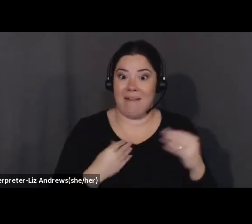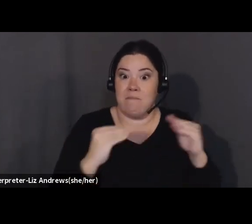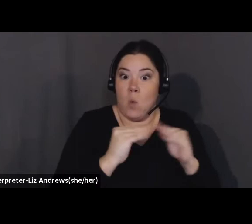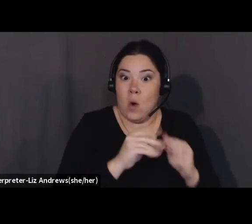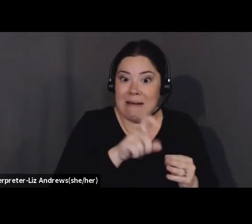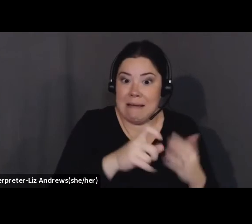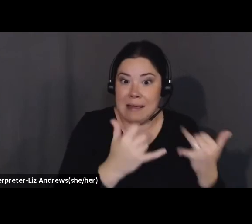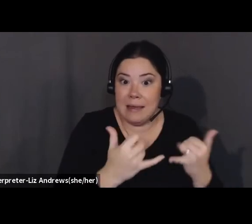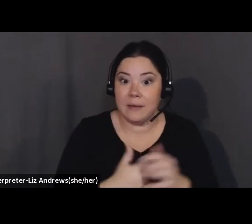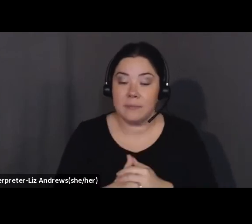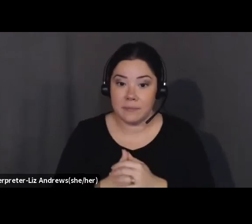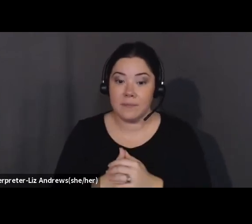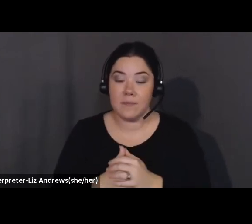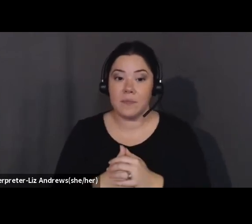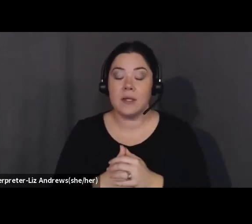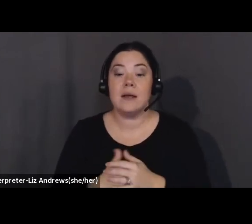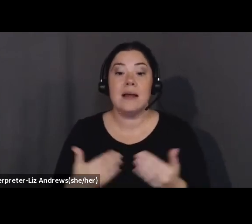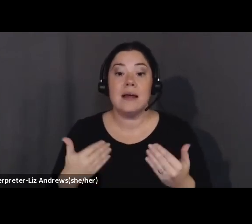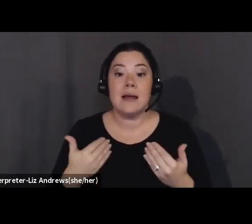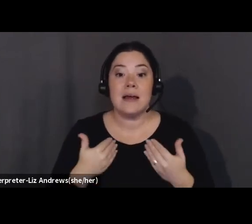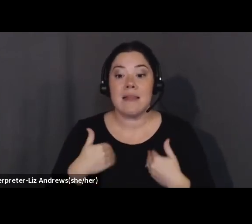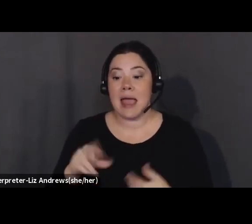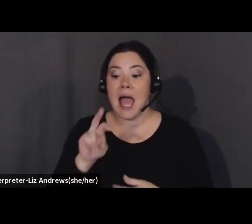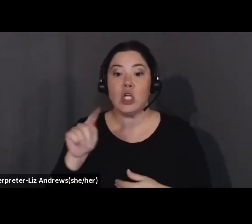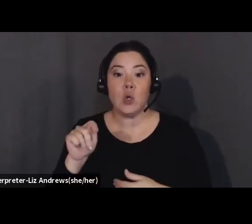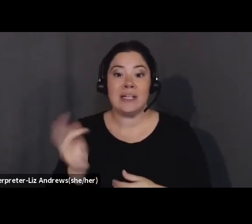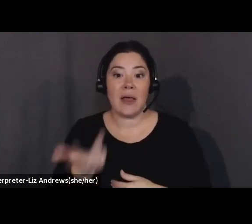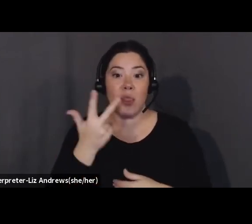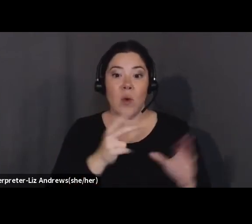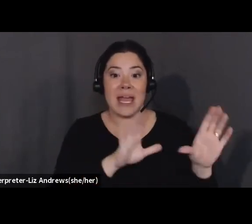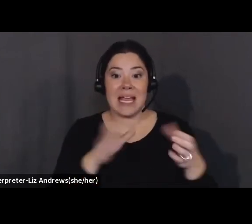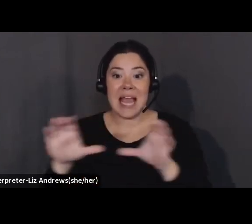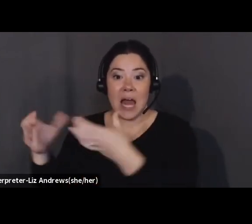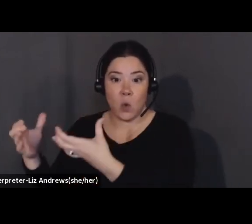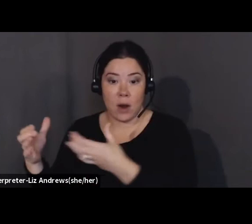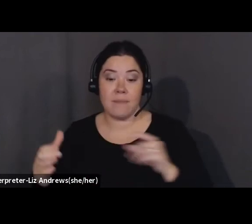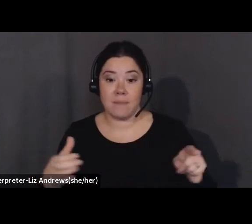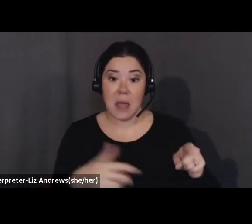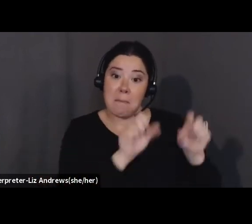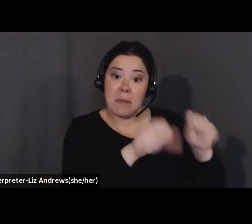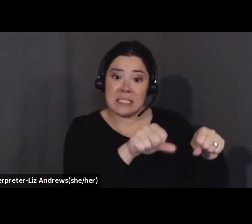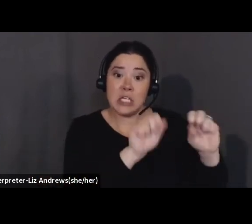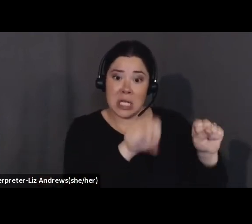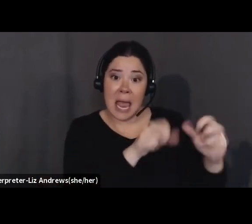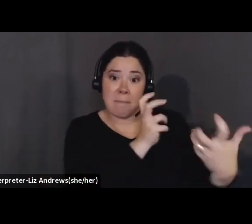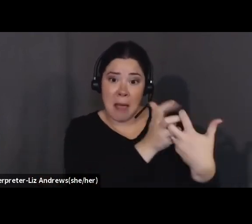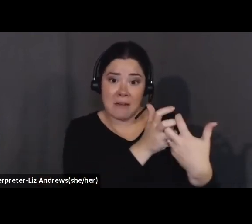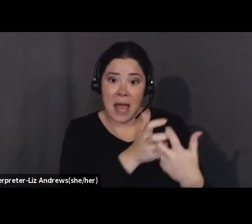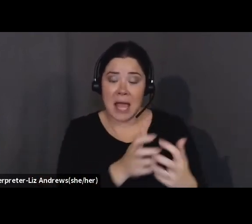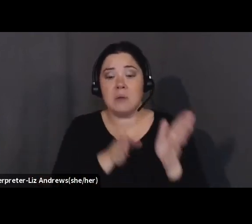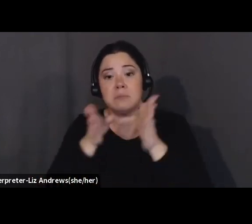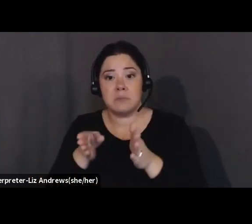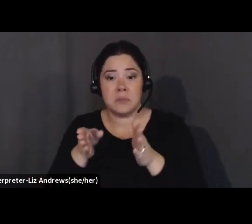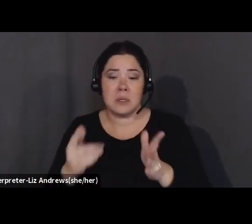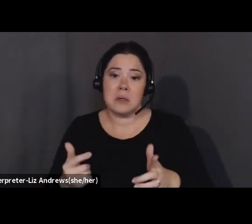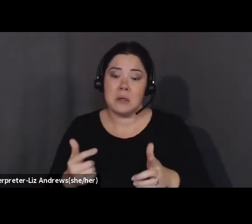They classified units into 3 categories of accessibility: potentially modifiable, livable for individuals with